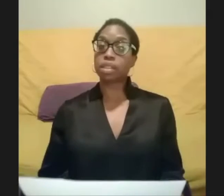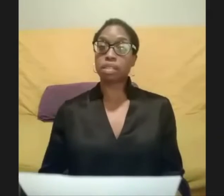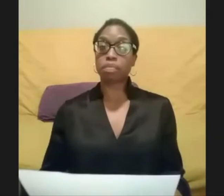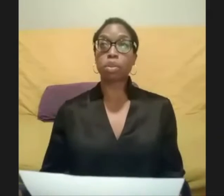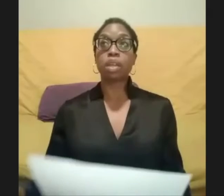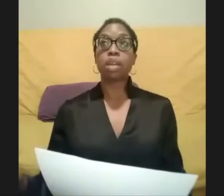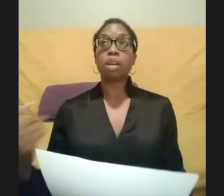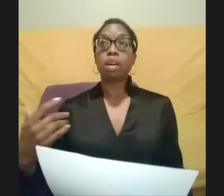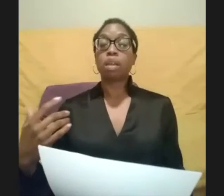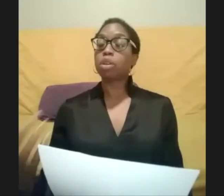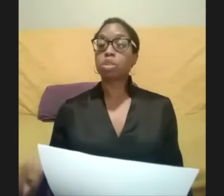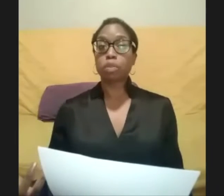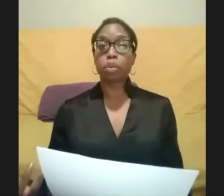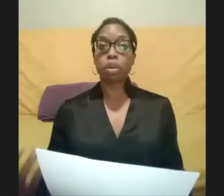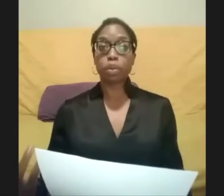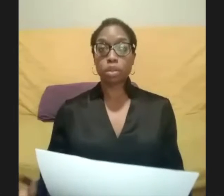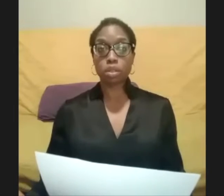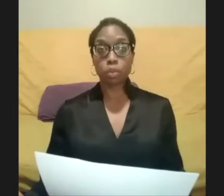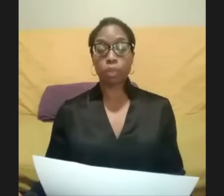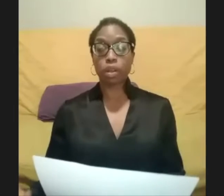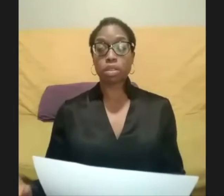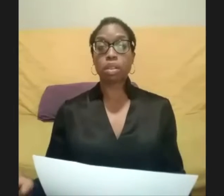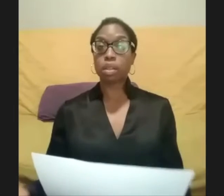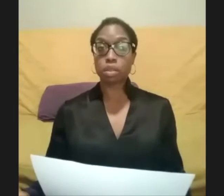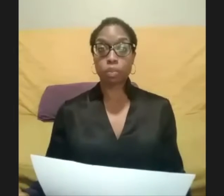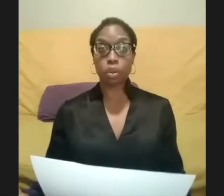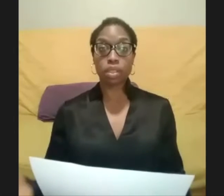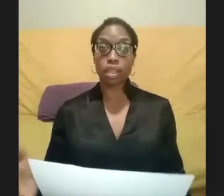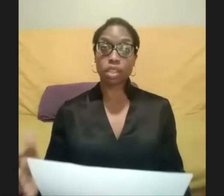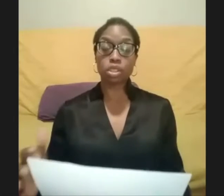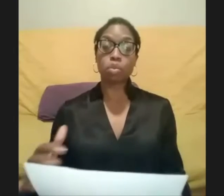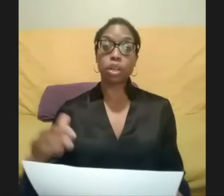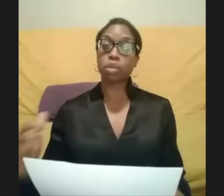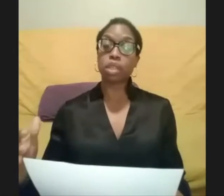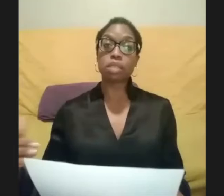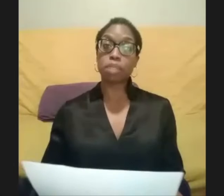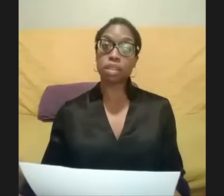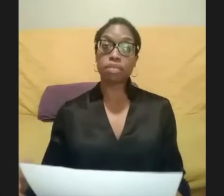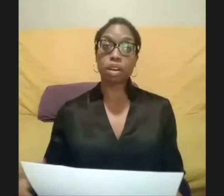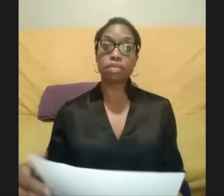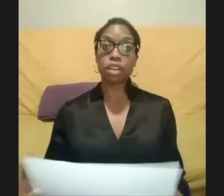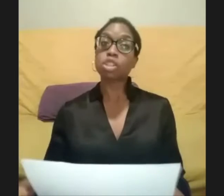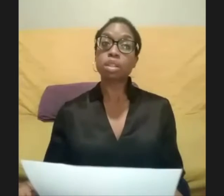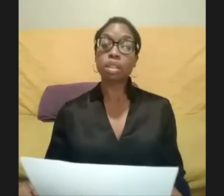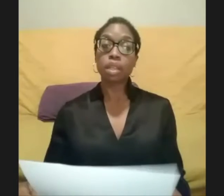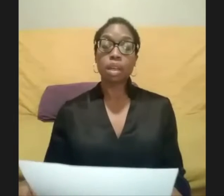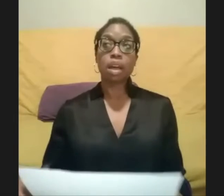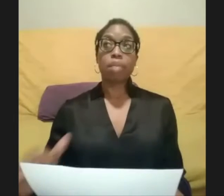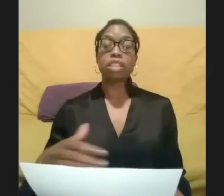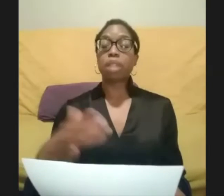both emotional support, personal support, but also clinical support to get you where you need to be as far as functional. I tell my